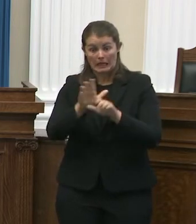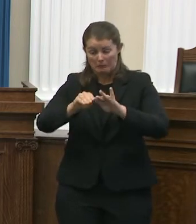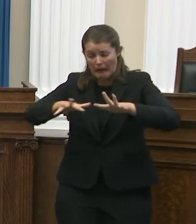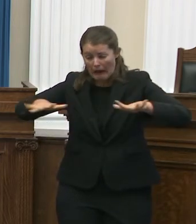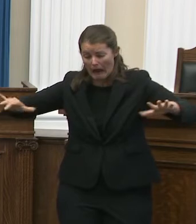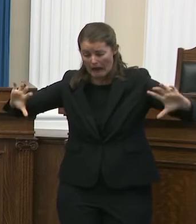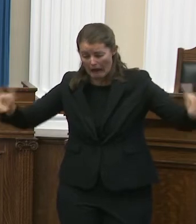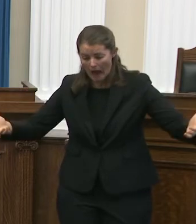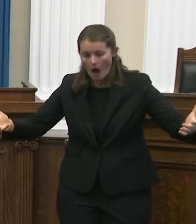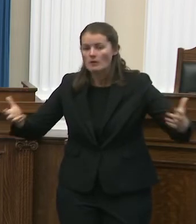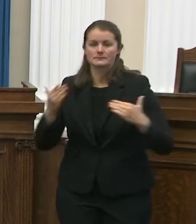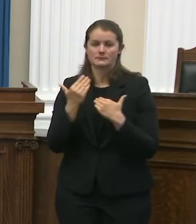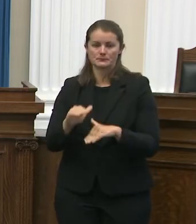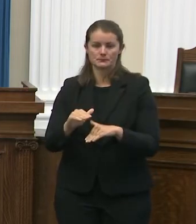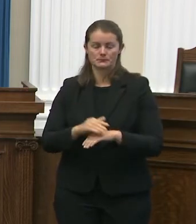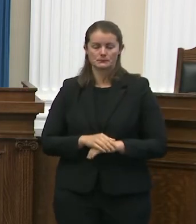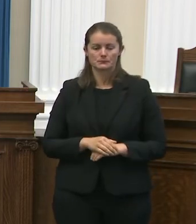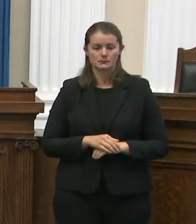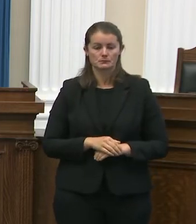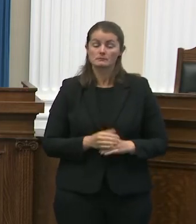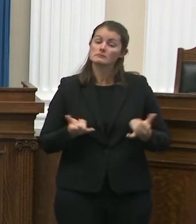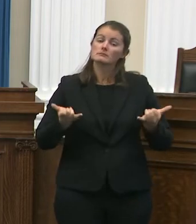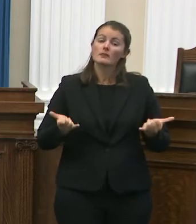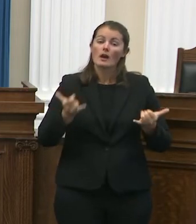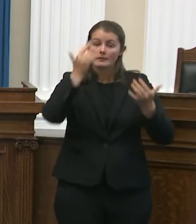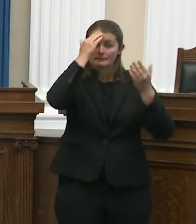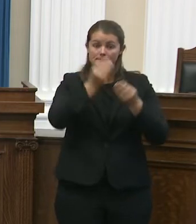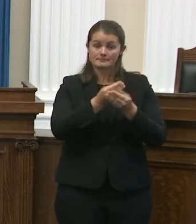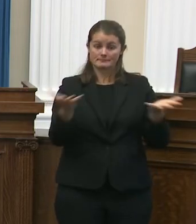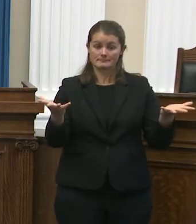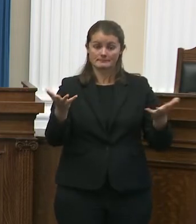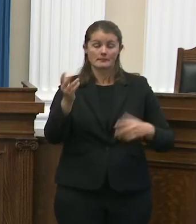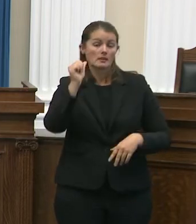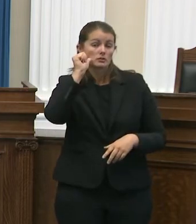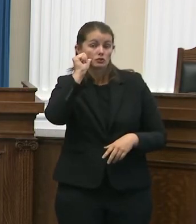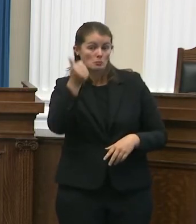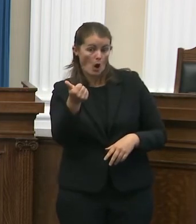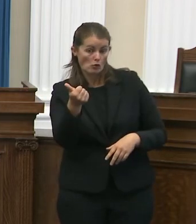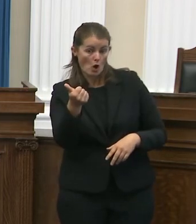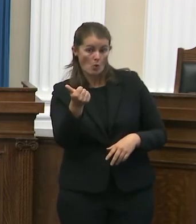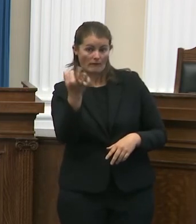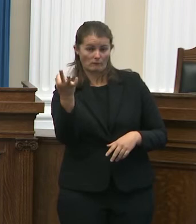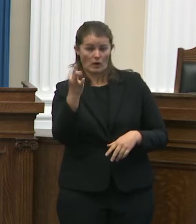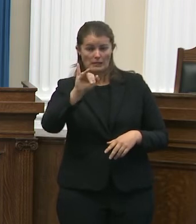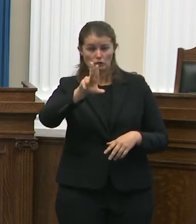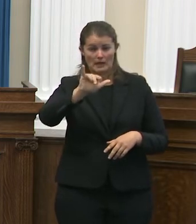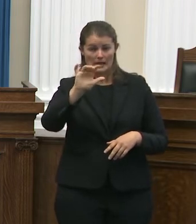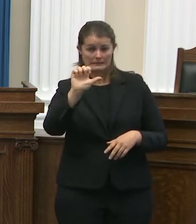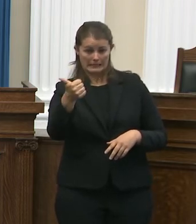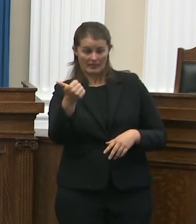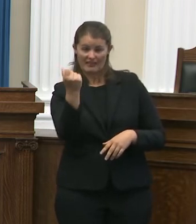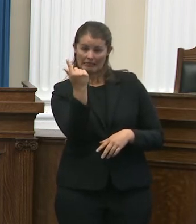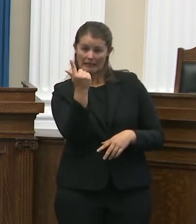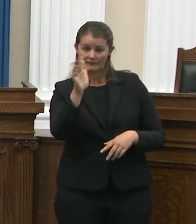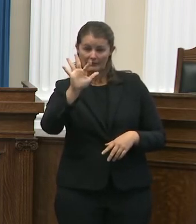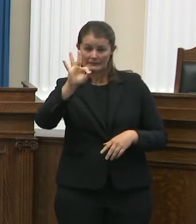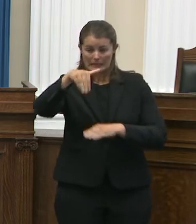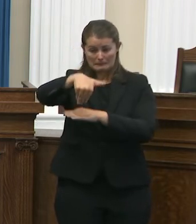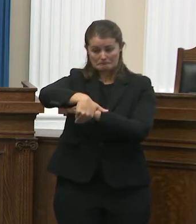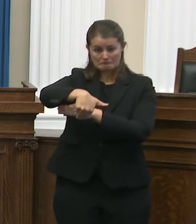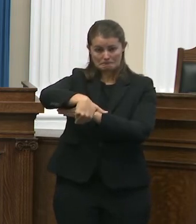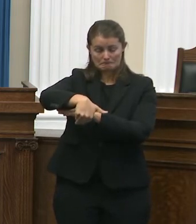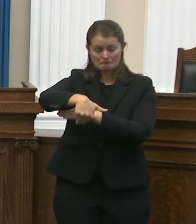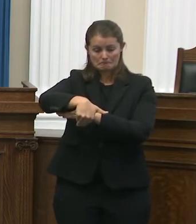announcing that as of 11:59 p.m. tomorrow, Friday, July 10th, bars in certain counties in